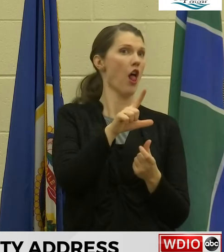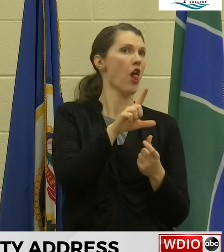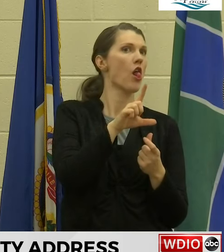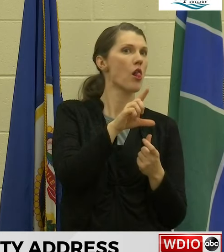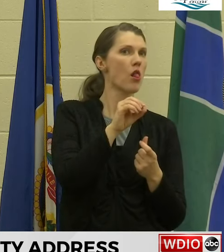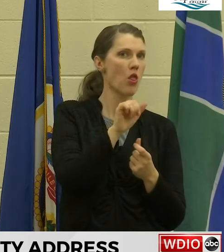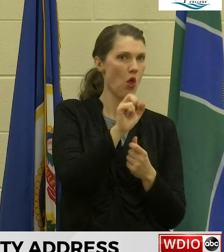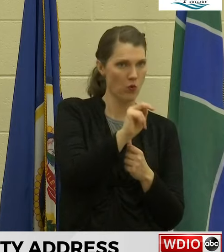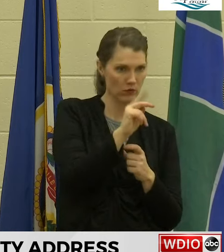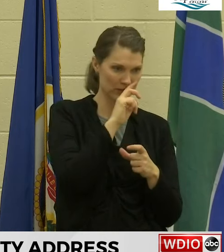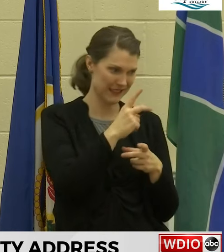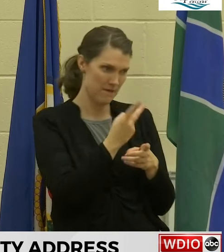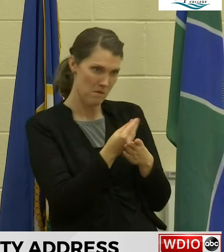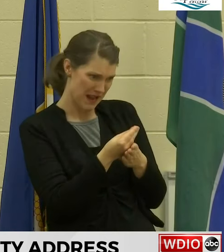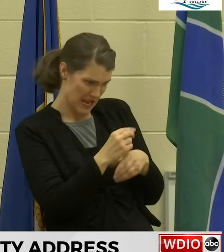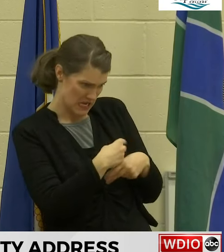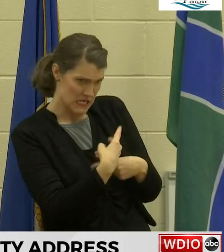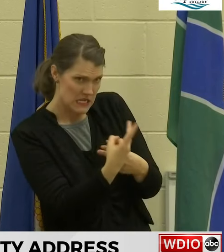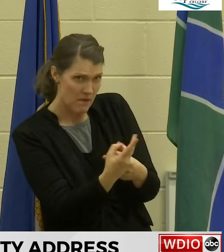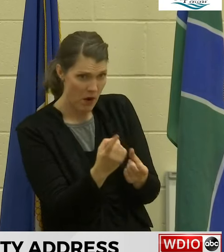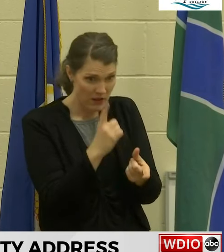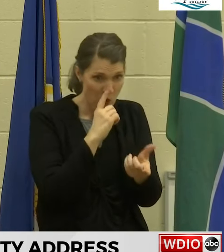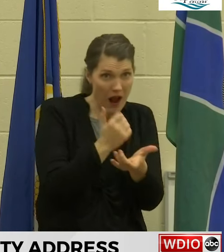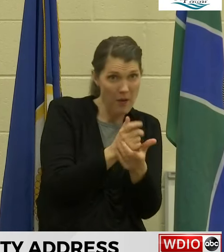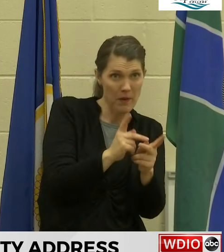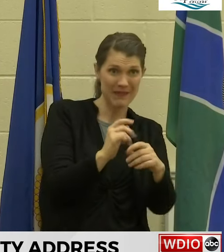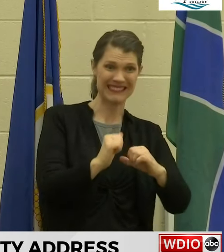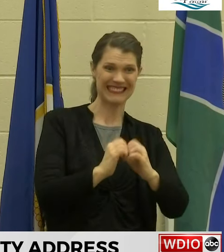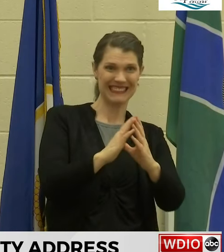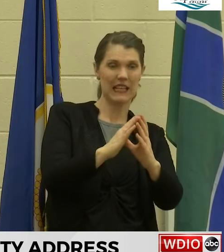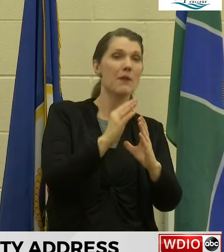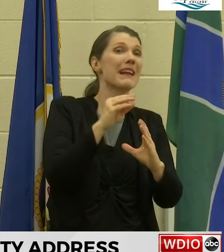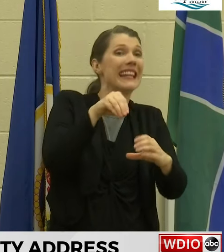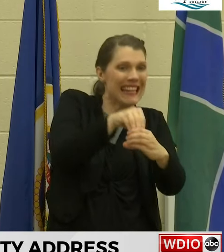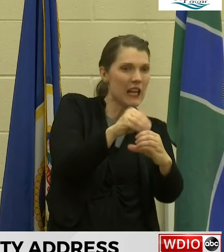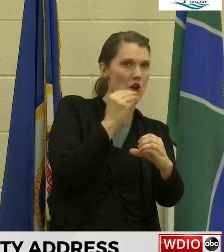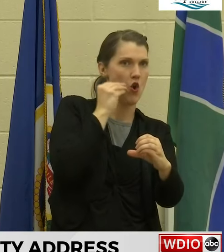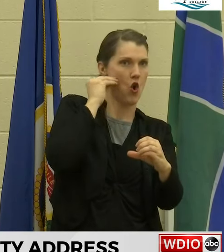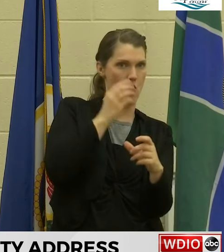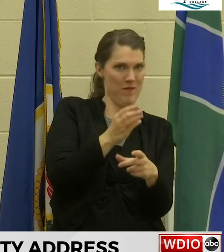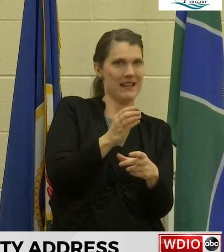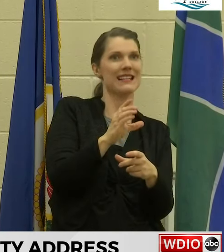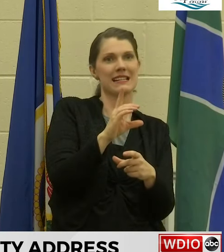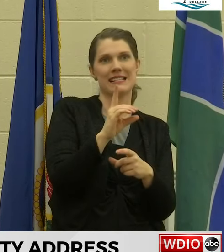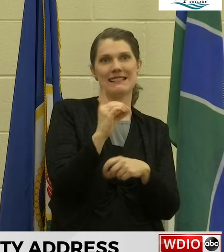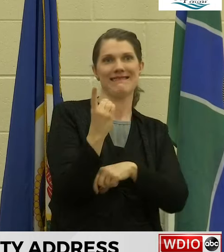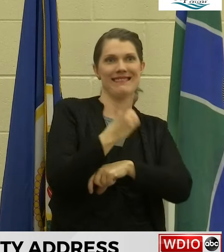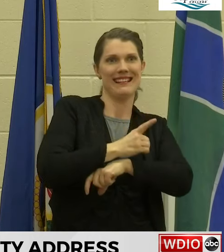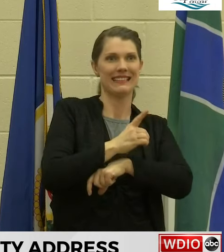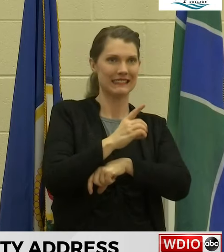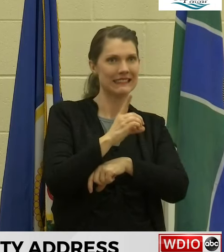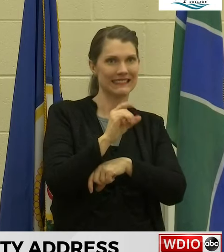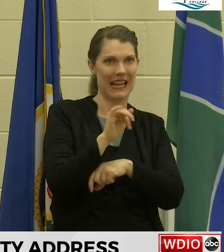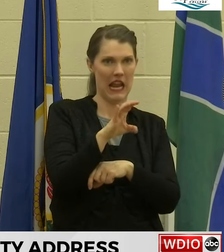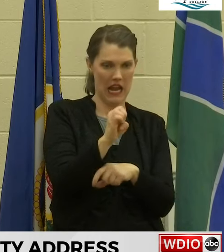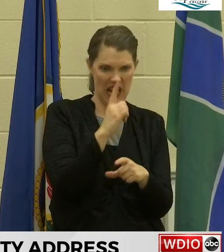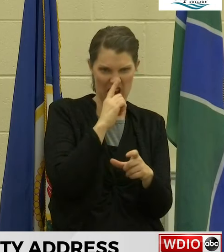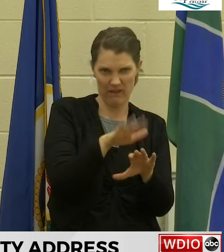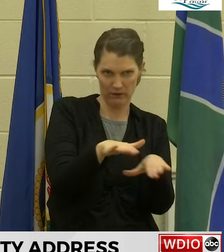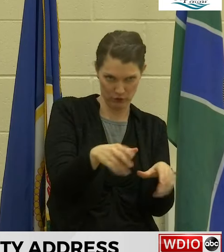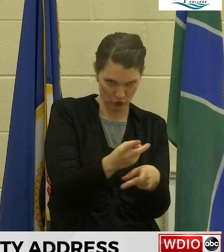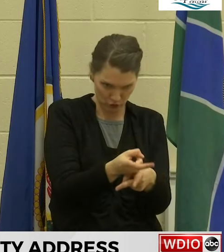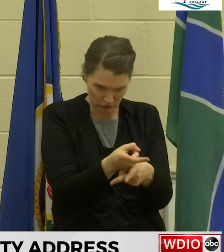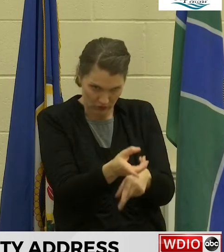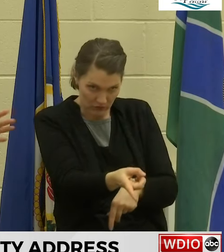cover initial startup costs for home-based childcare, and will continue looking for ways to eliminate